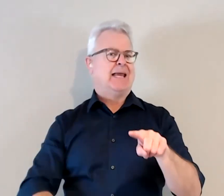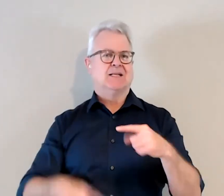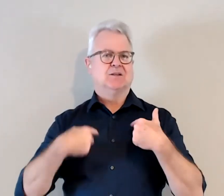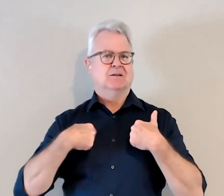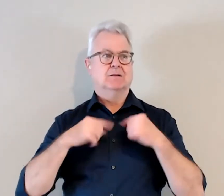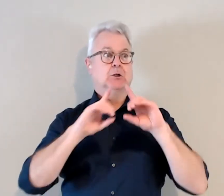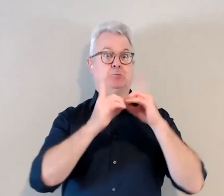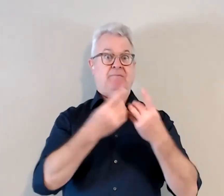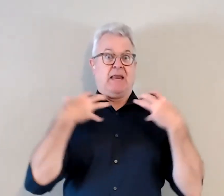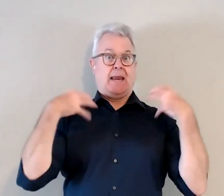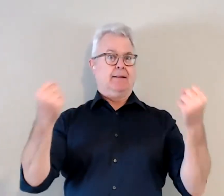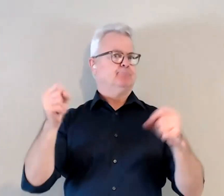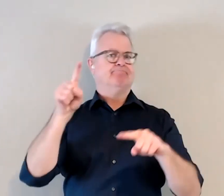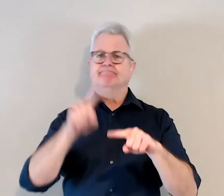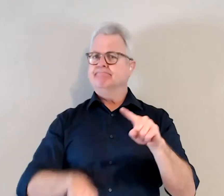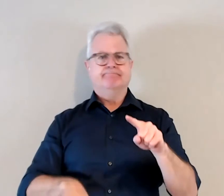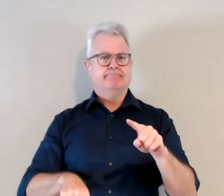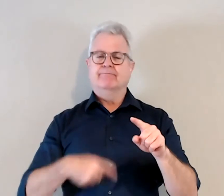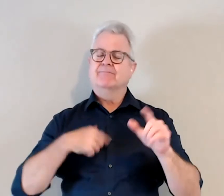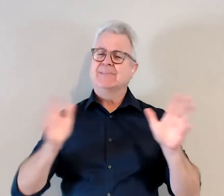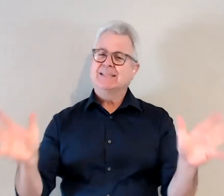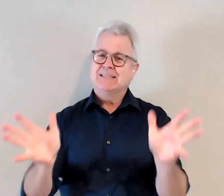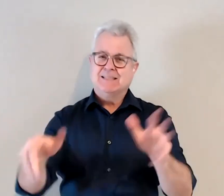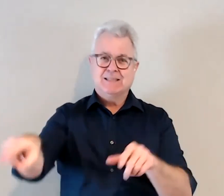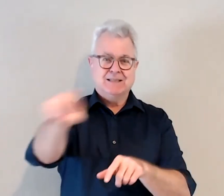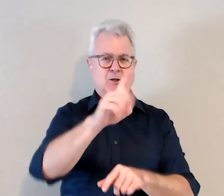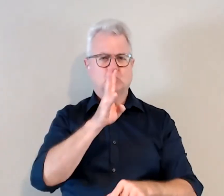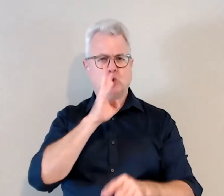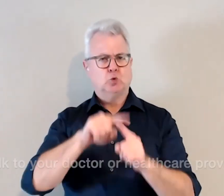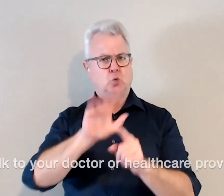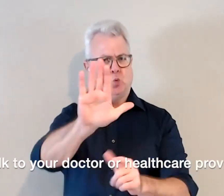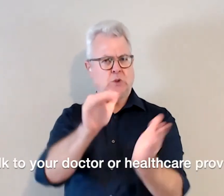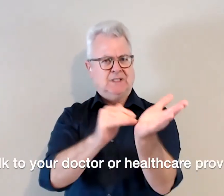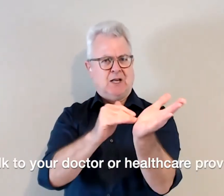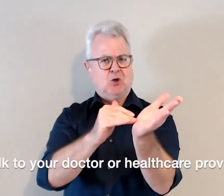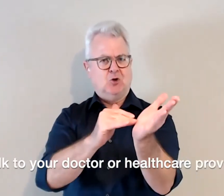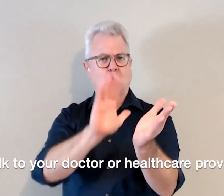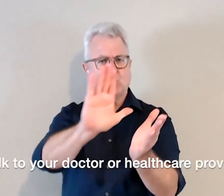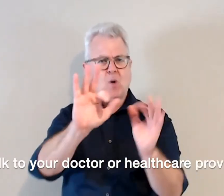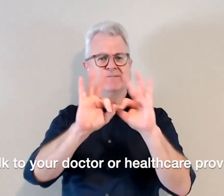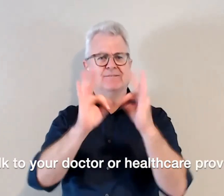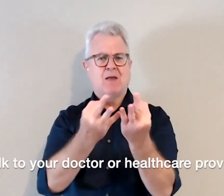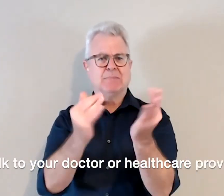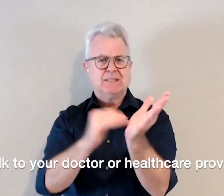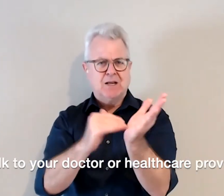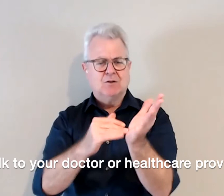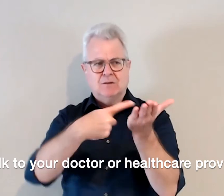Now, don't just take my advice because I am not a physician. However, I encourage any of you, if you have any doubts, consult your